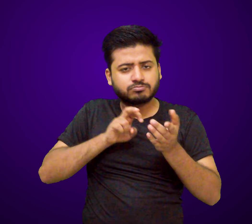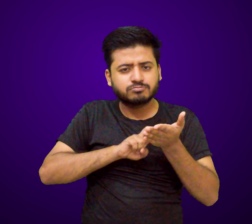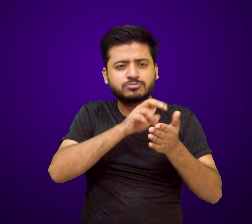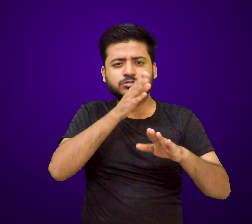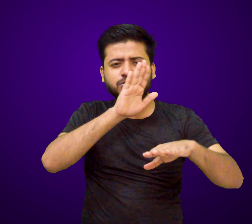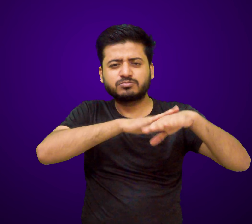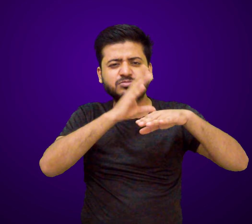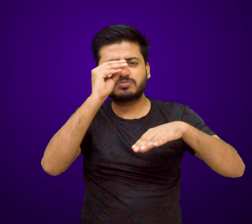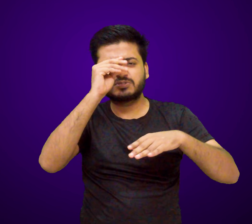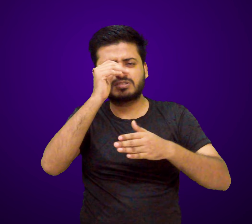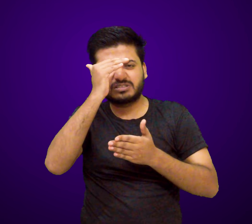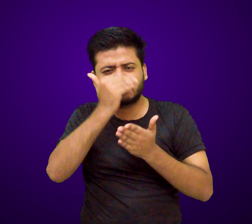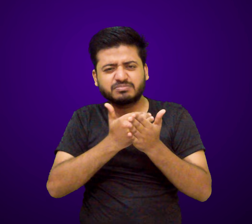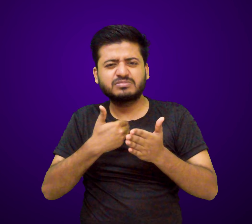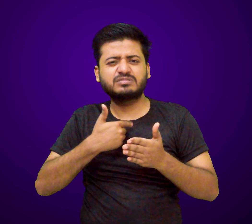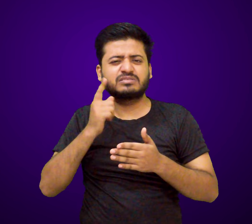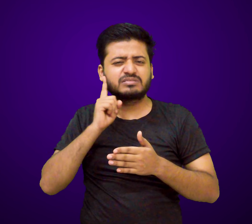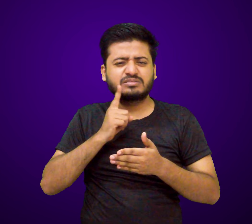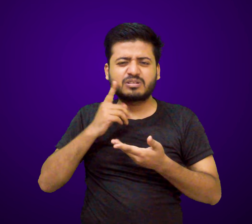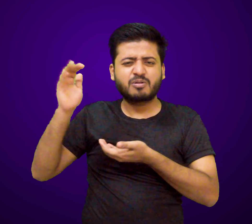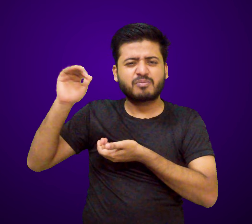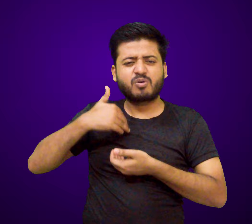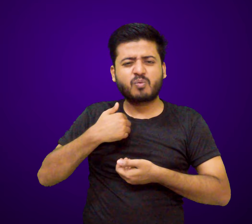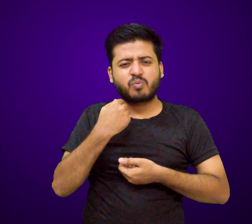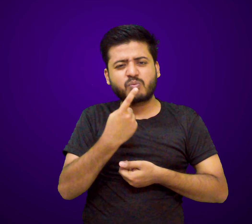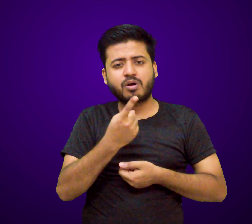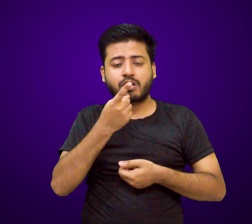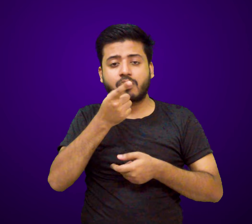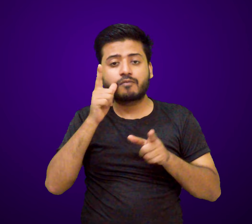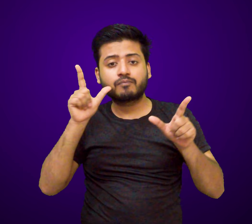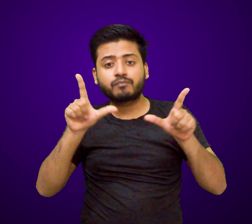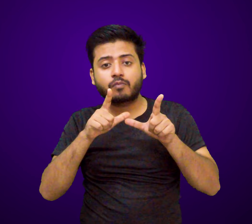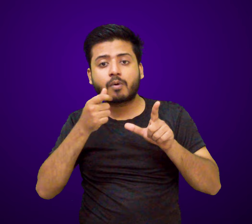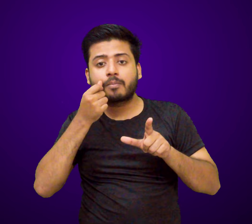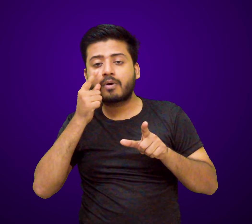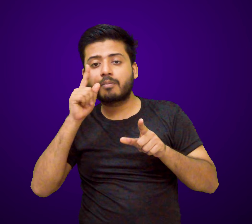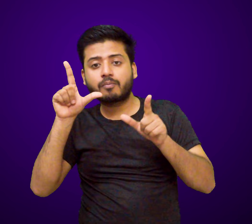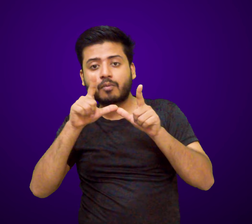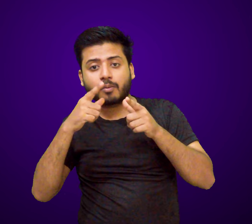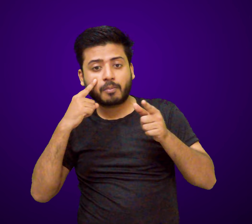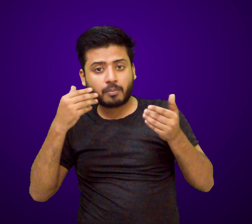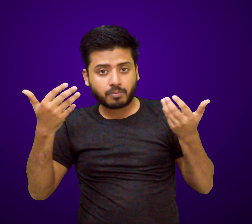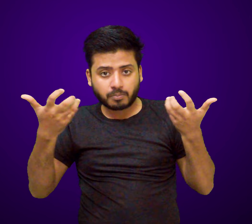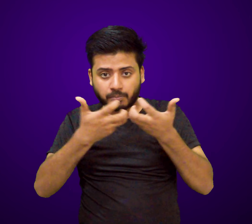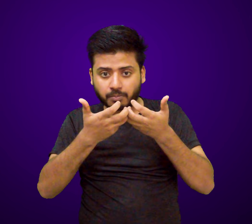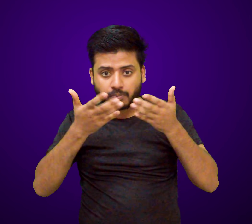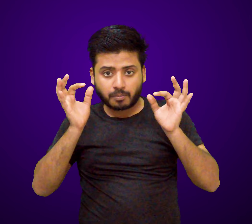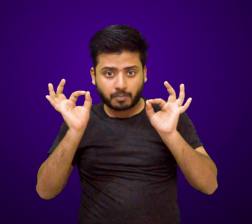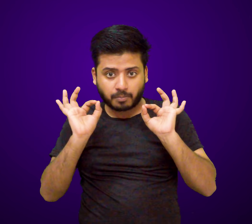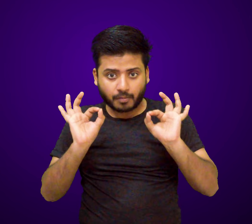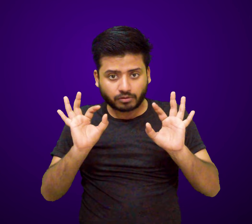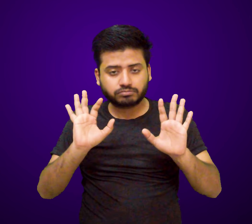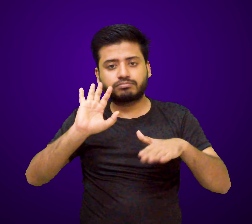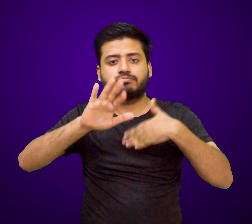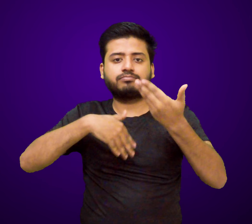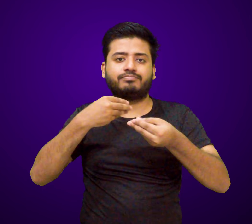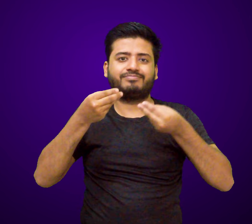of your impairment, such as the specific diagnosis, when it began, and how it has progressed over time. Don't